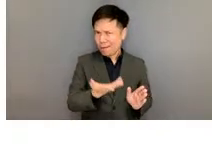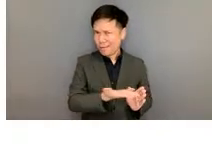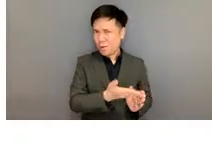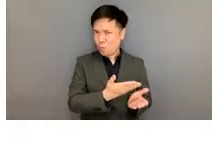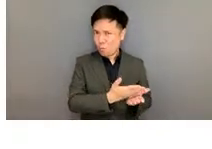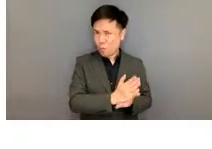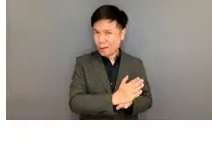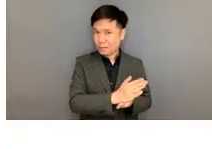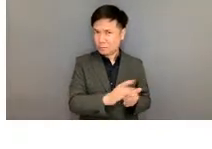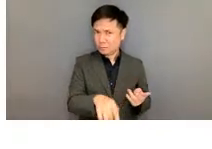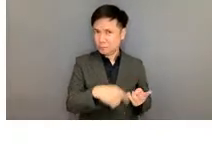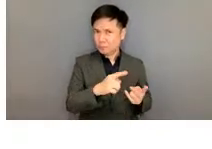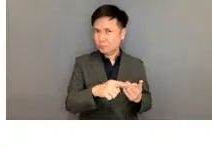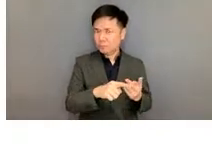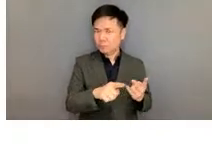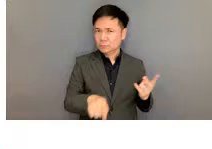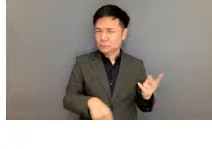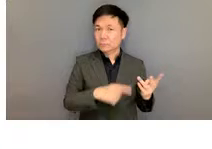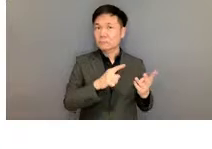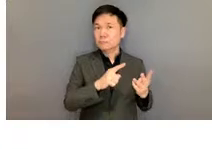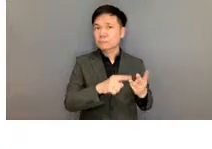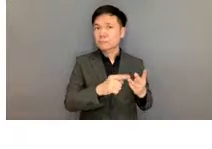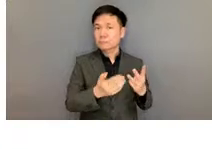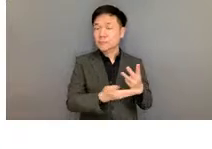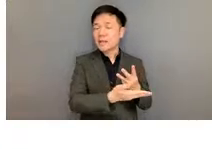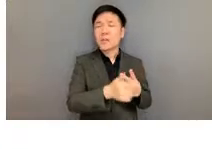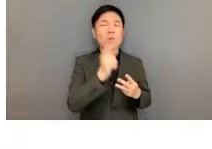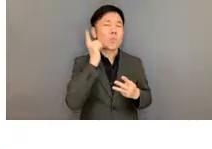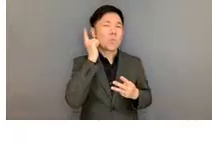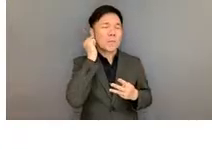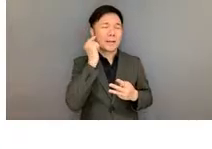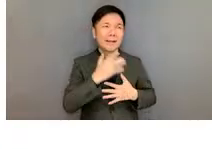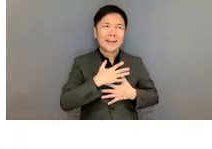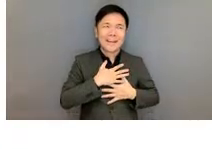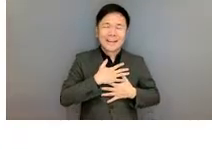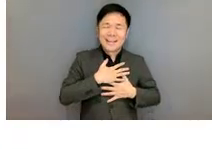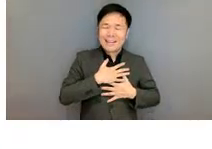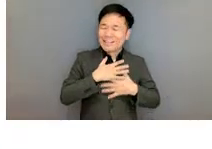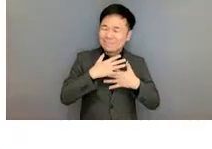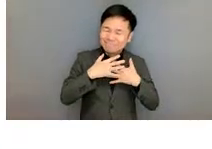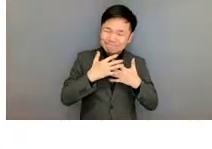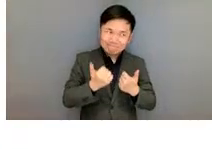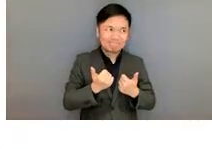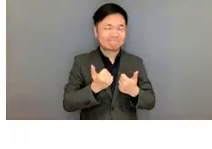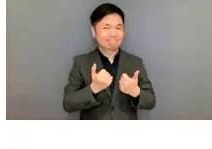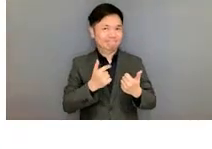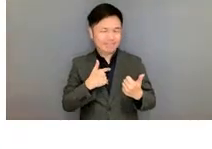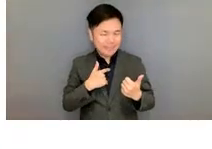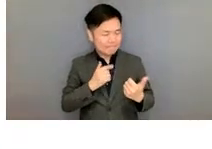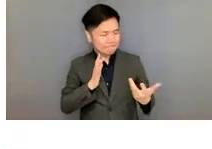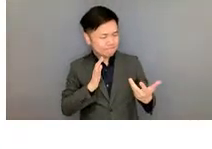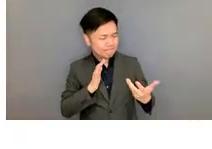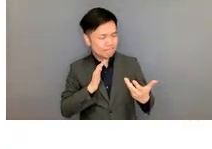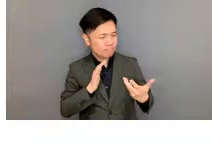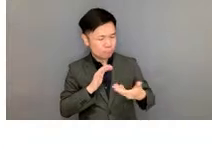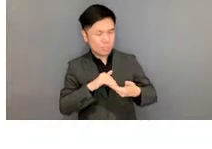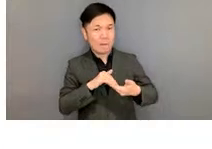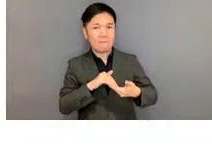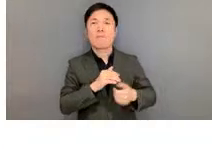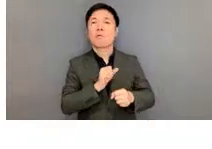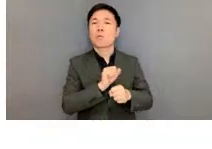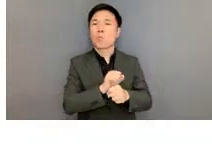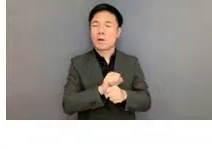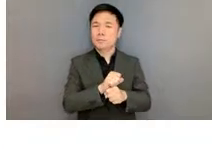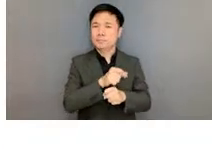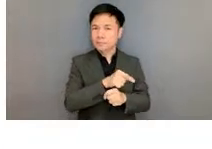and the equal enjoyment of those rights for women in the sector. So what does that mean in